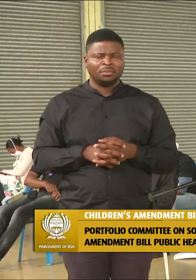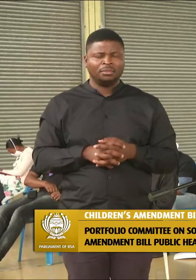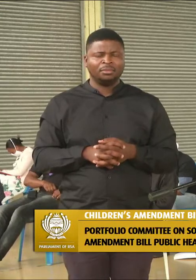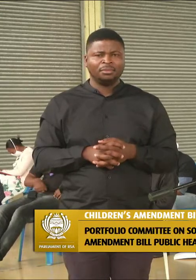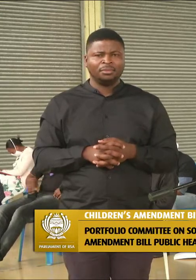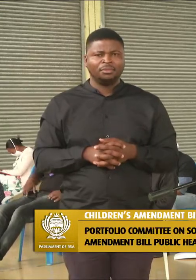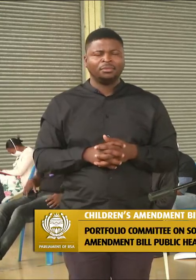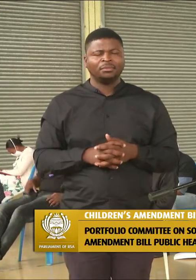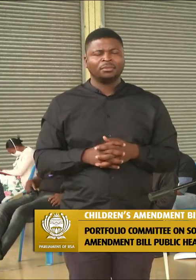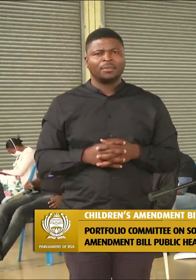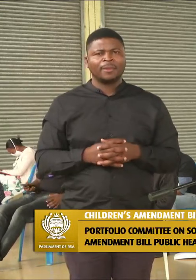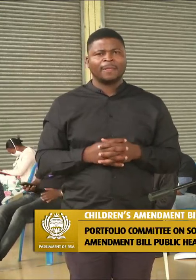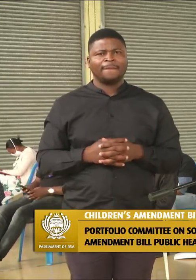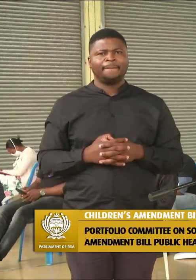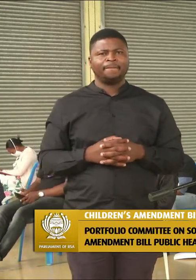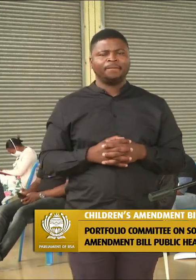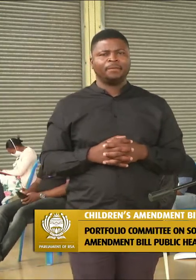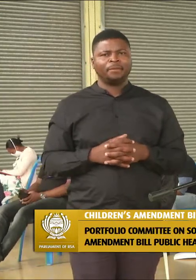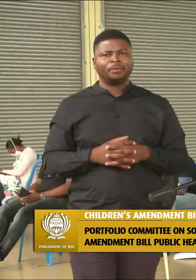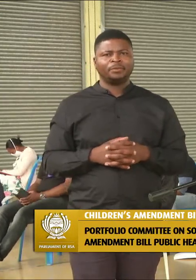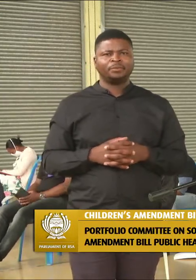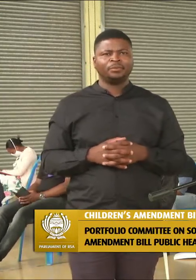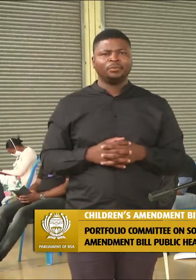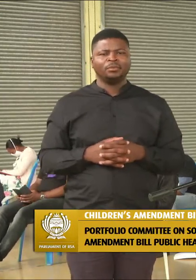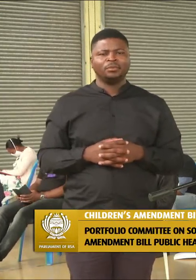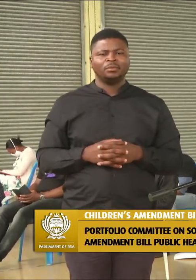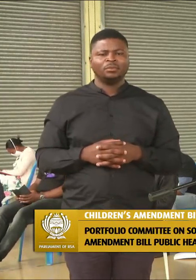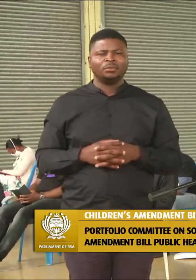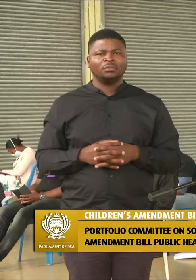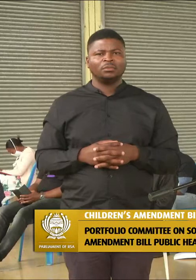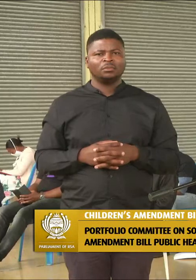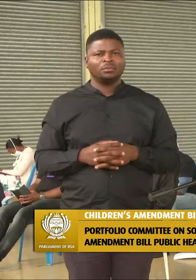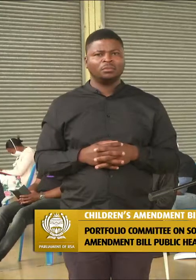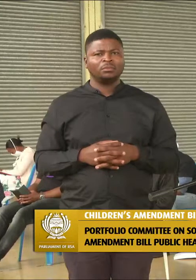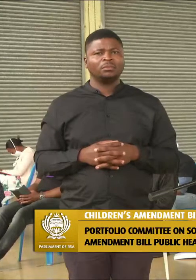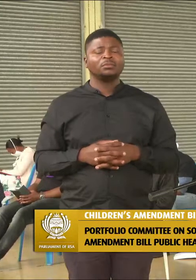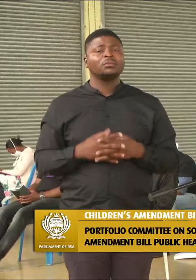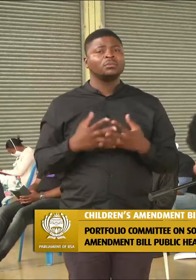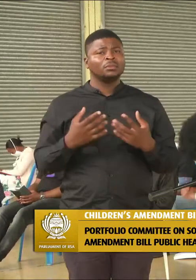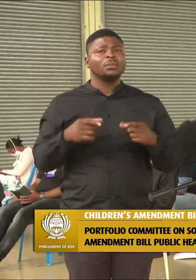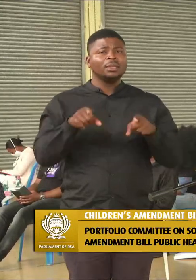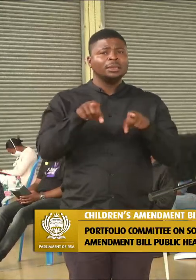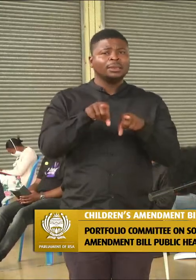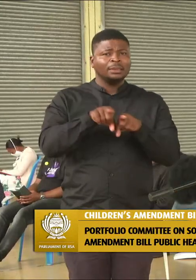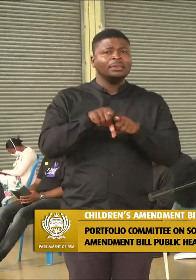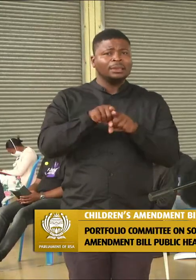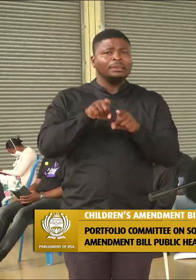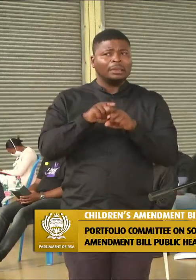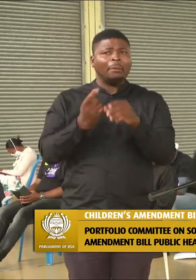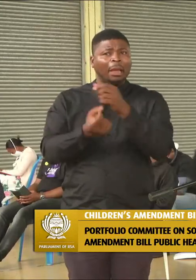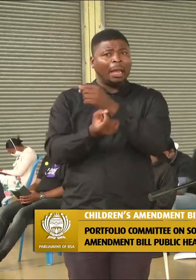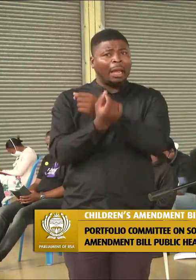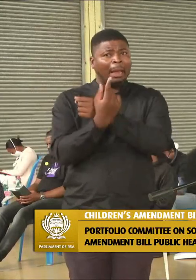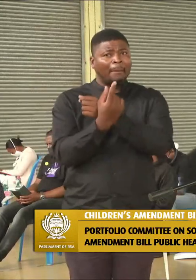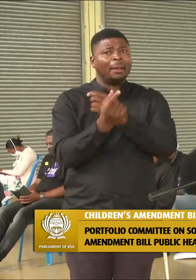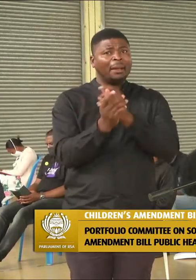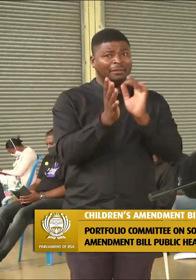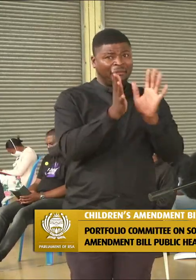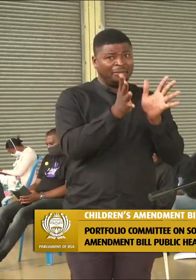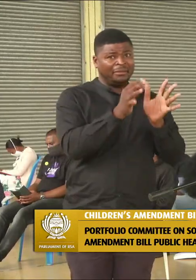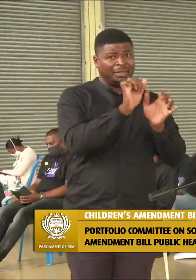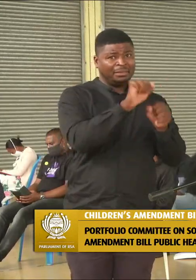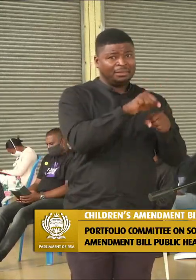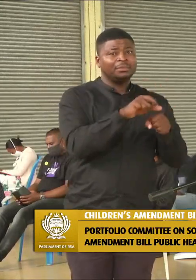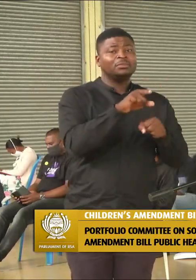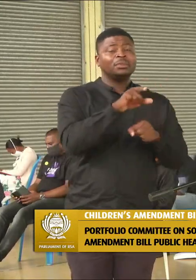ngisho umndeni ozosayina angazi ukuthi ngigaqiniswa kanjani. I have dealt with a situation like that